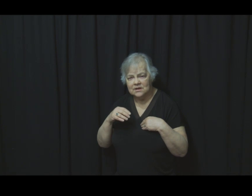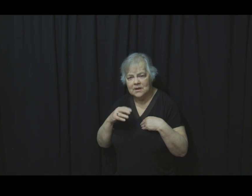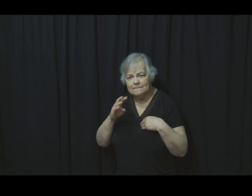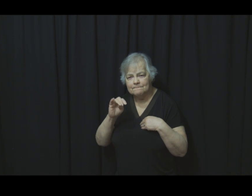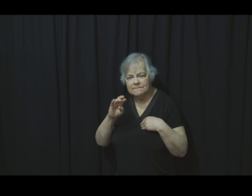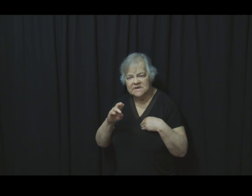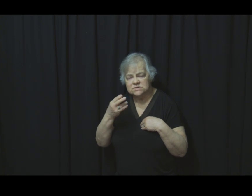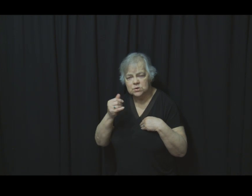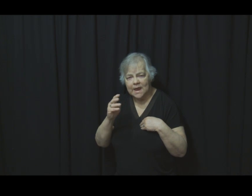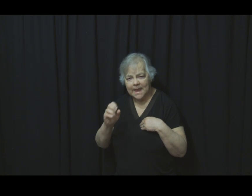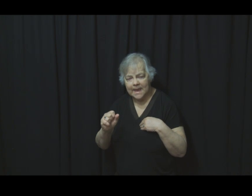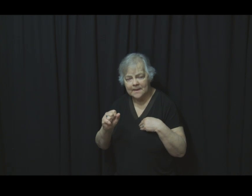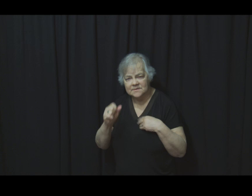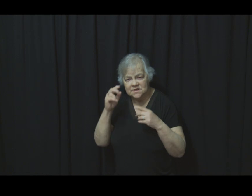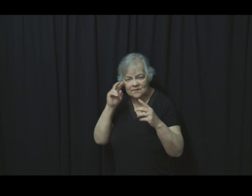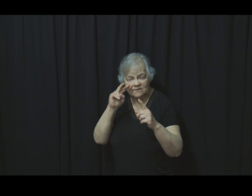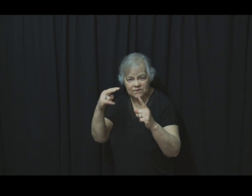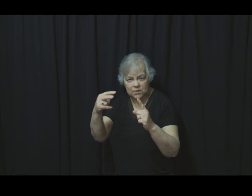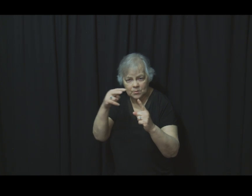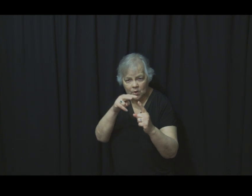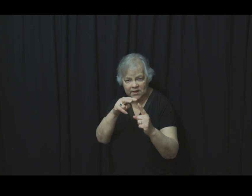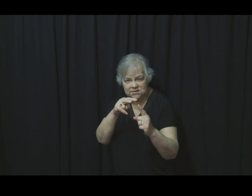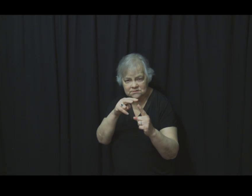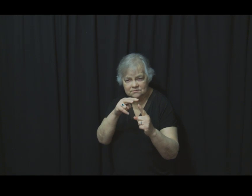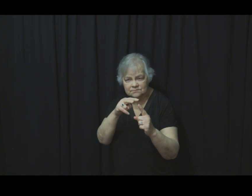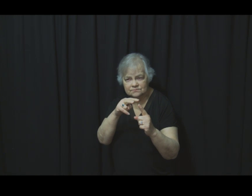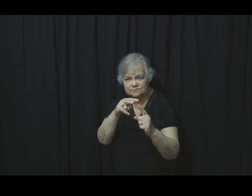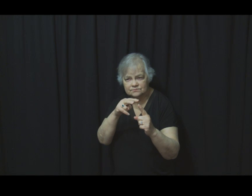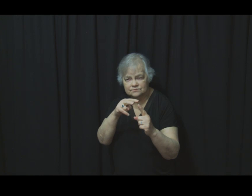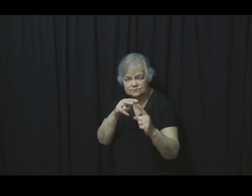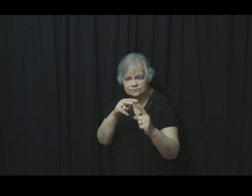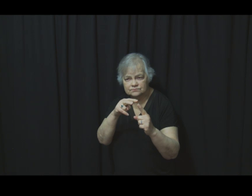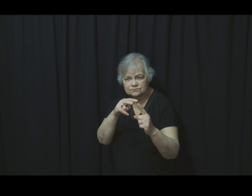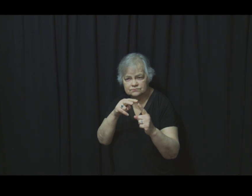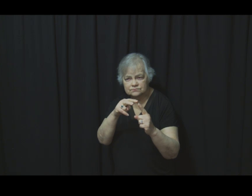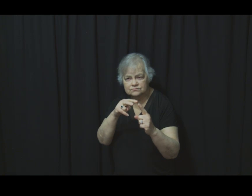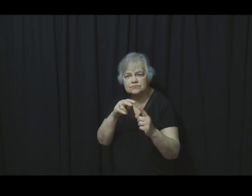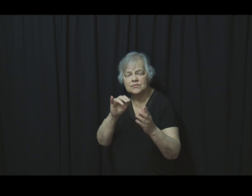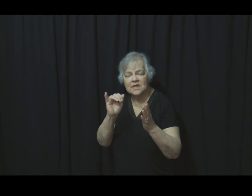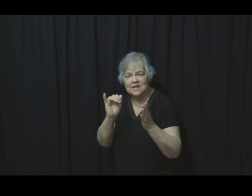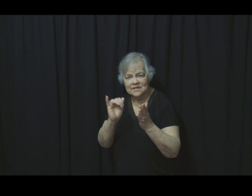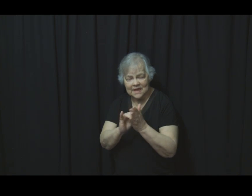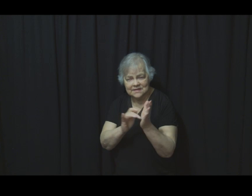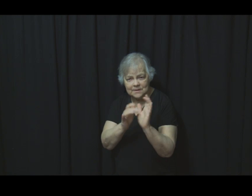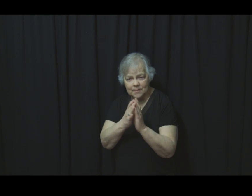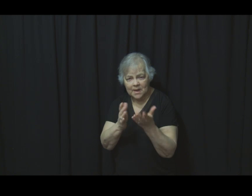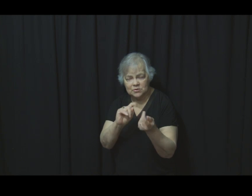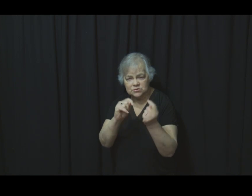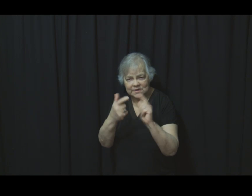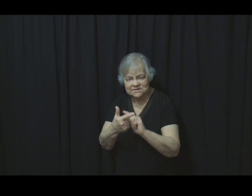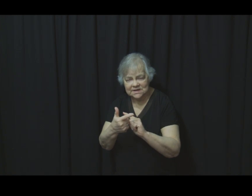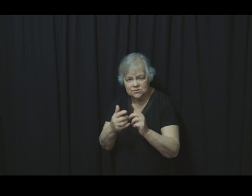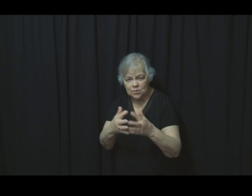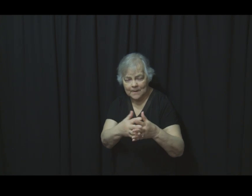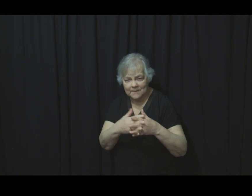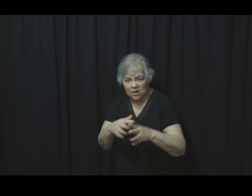view, that Mr. Ham's point of view, that the Bible as translated into American